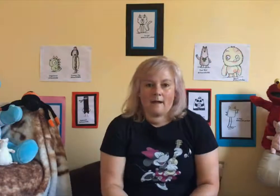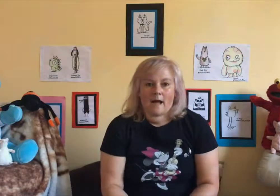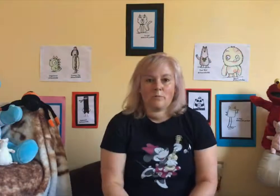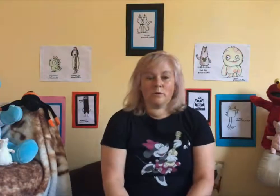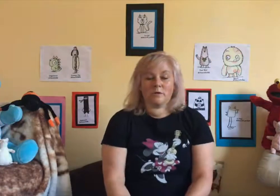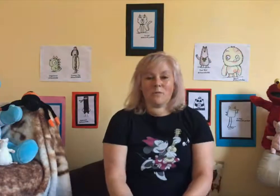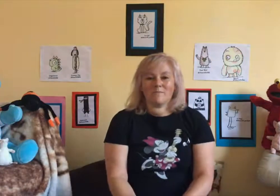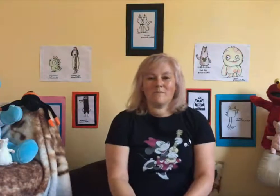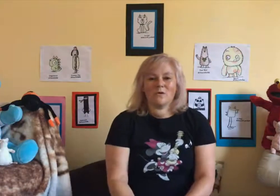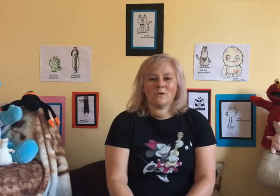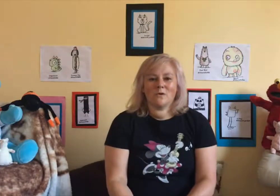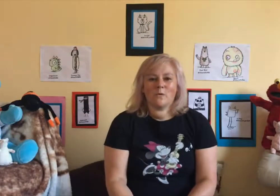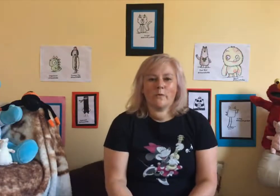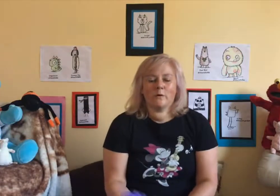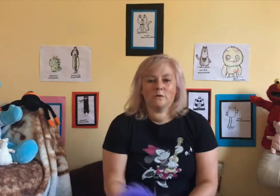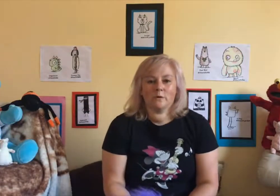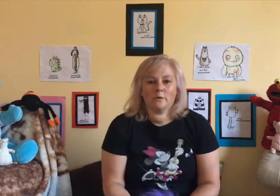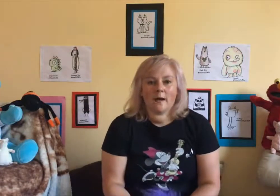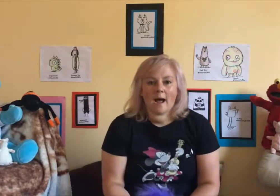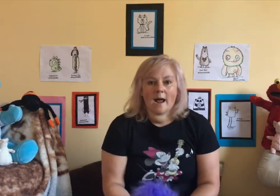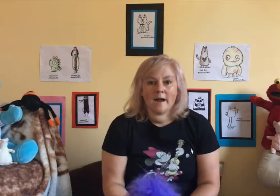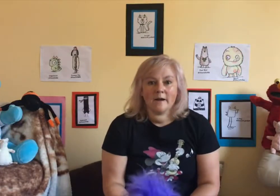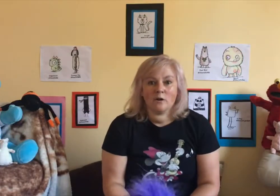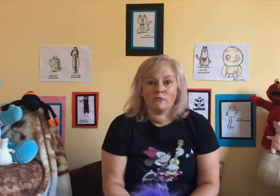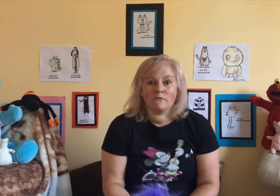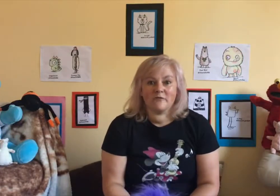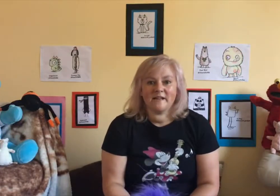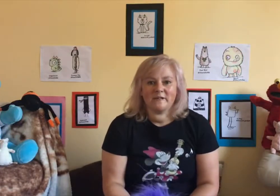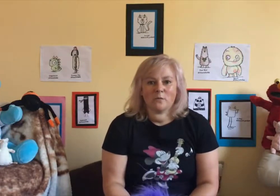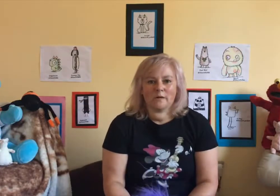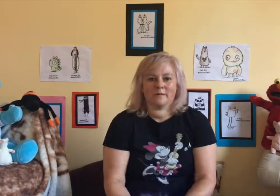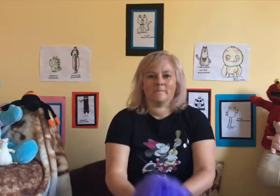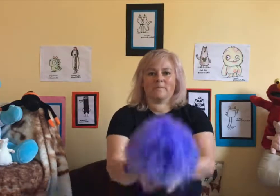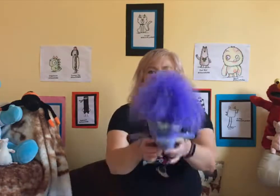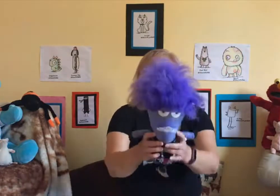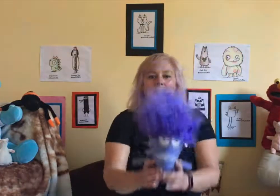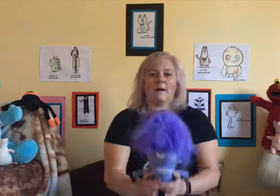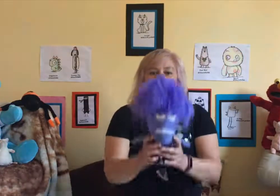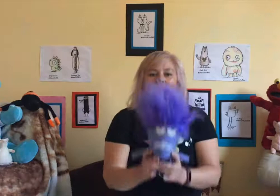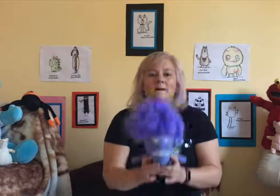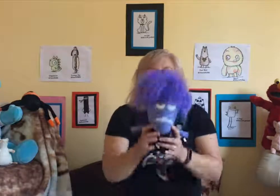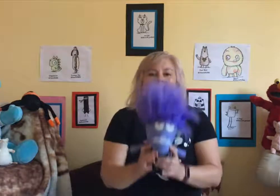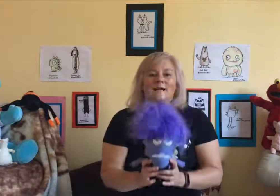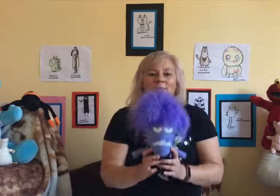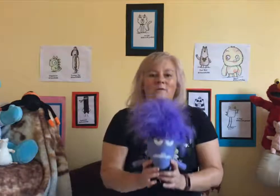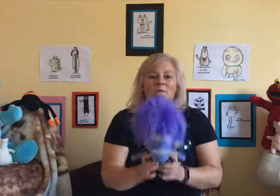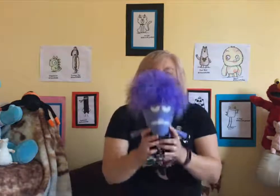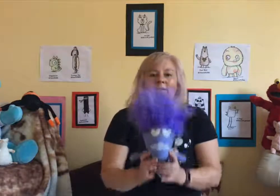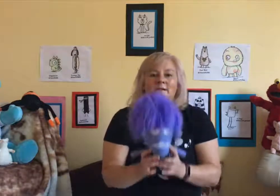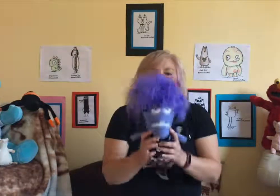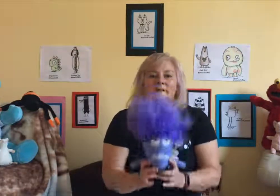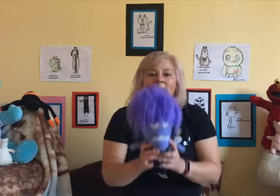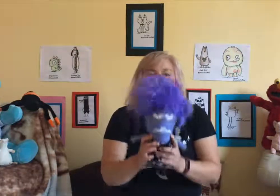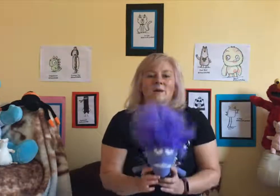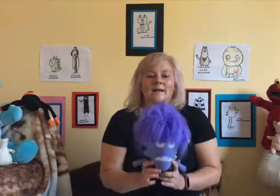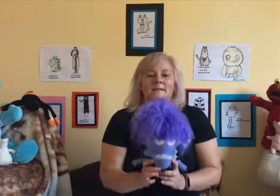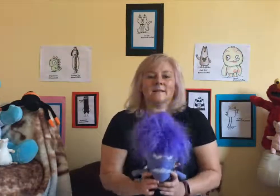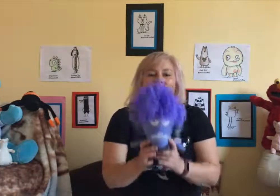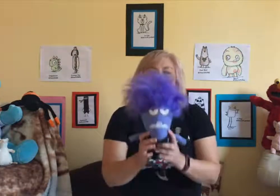And we'll do one more. We'll do a green one. Bouncing up and down on the little green tractor,